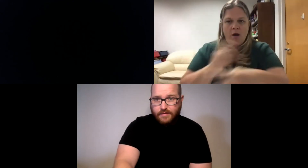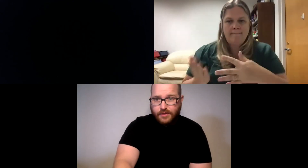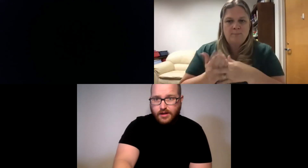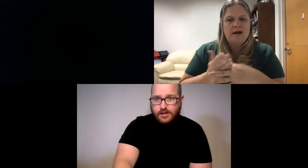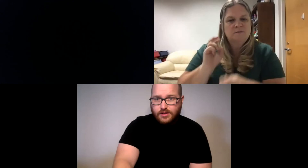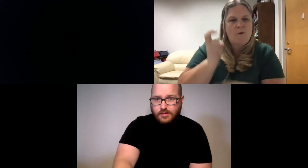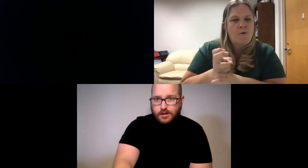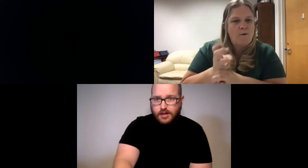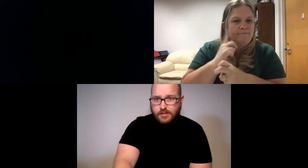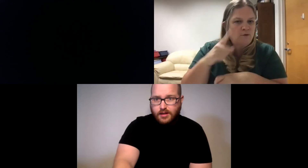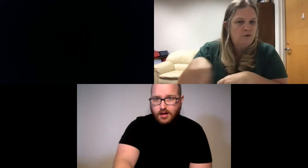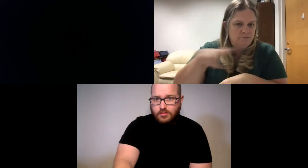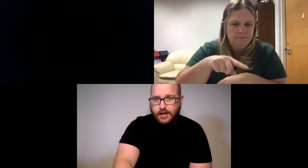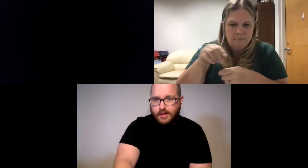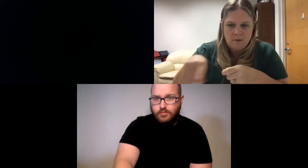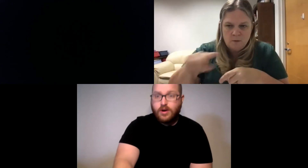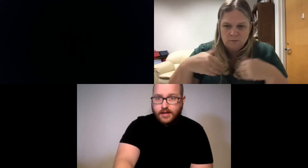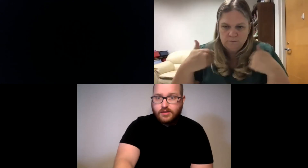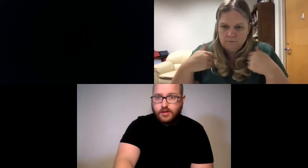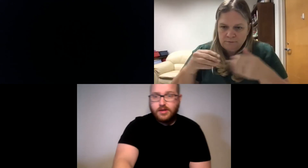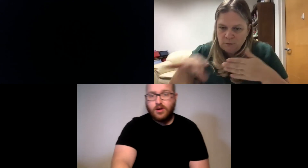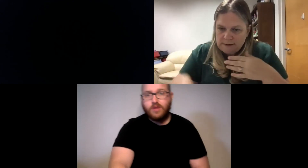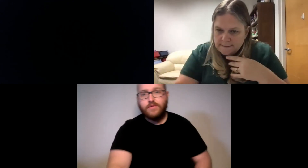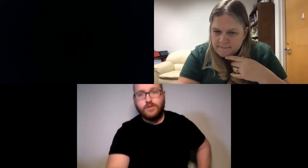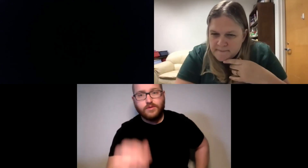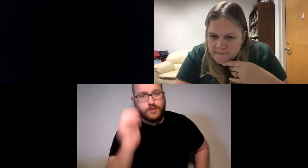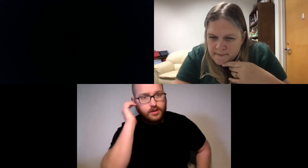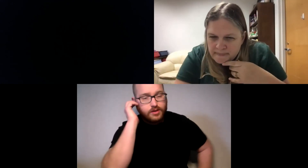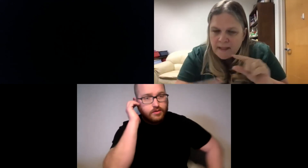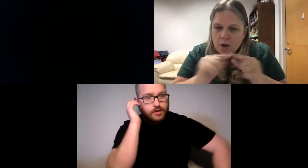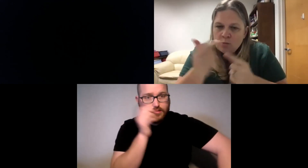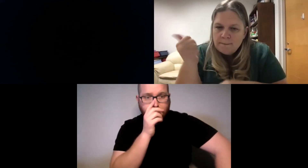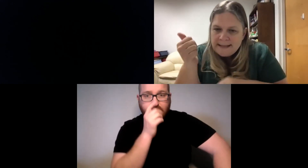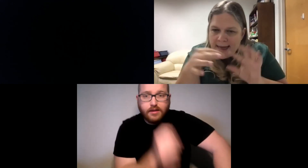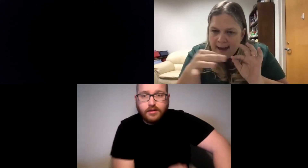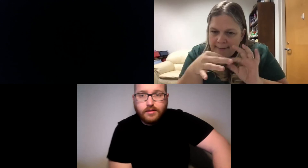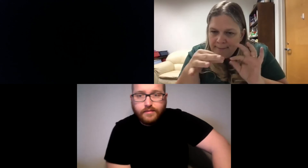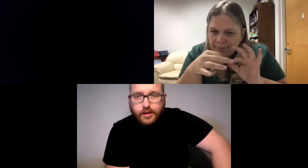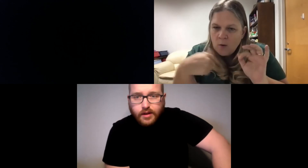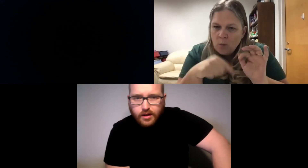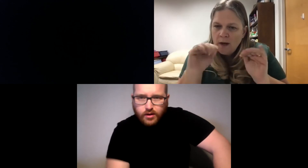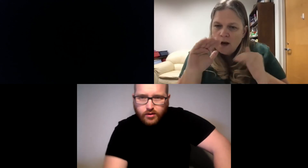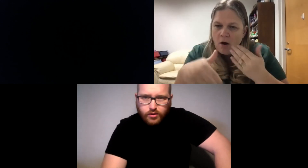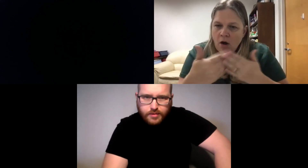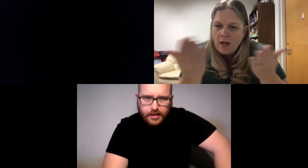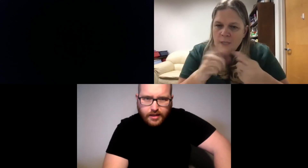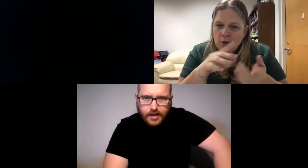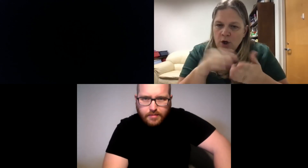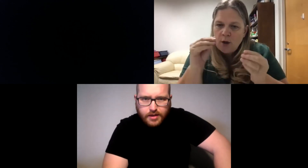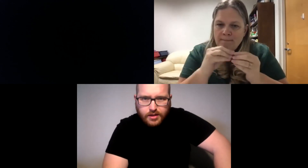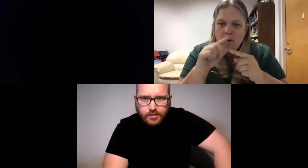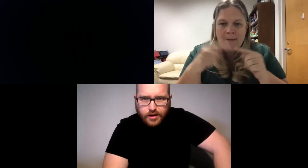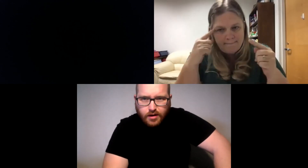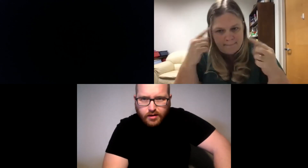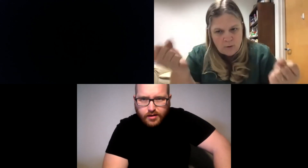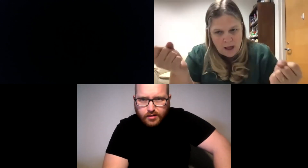have. Summer can be a long break, so it can be hard for those young students in particular. Group 10 had